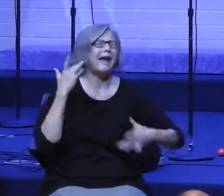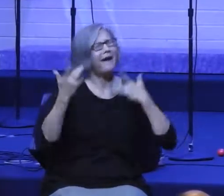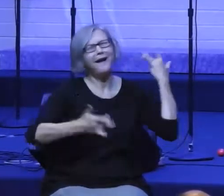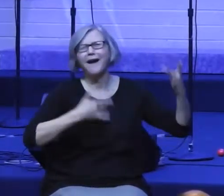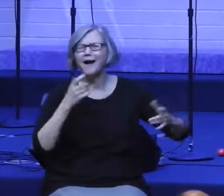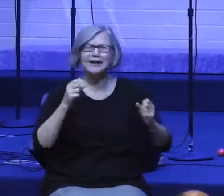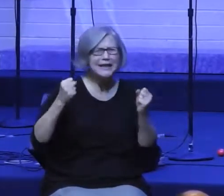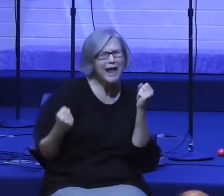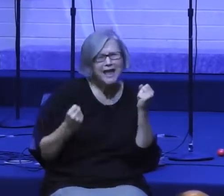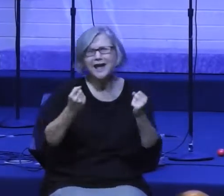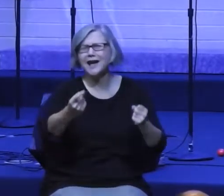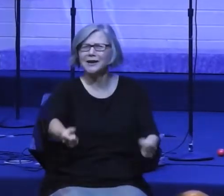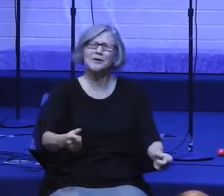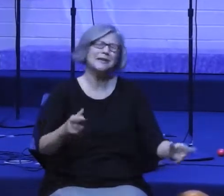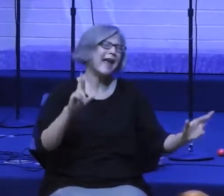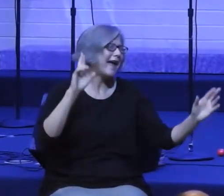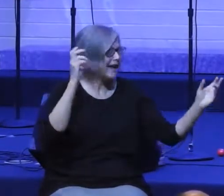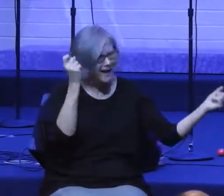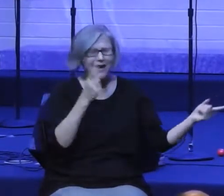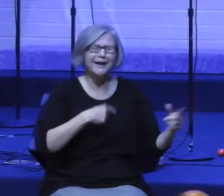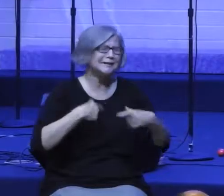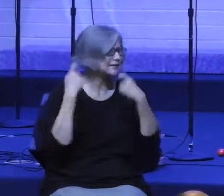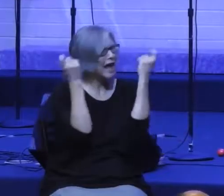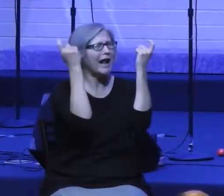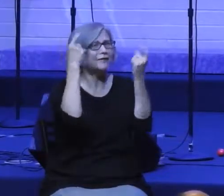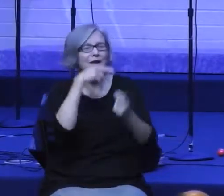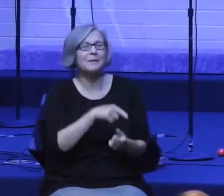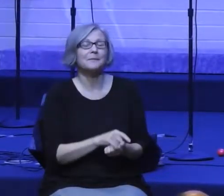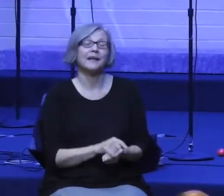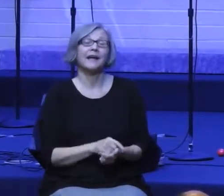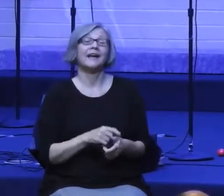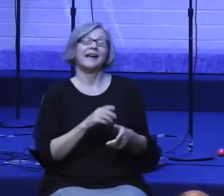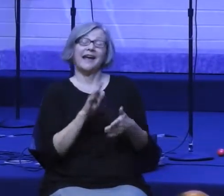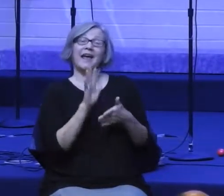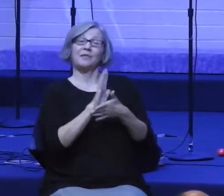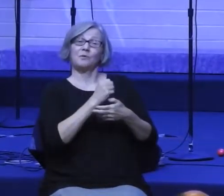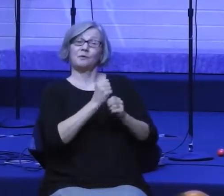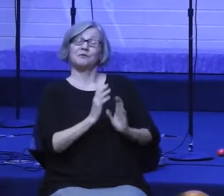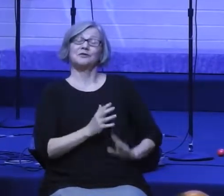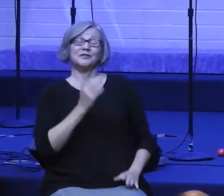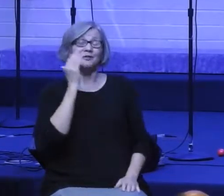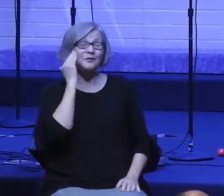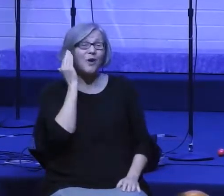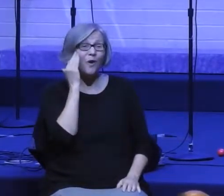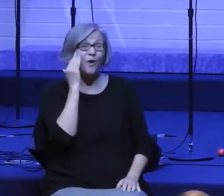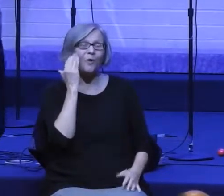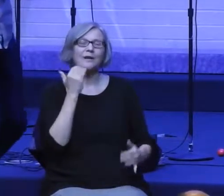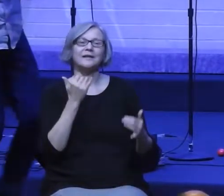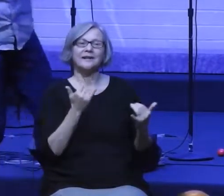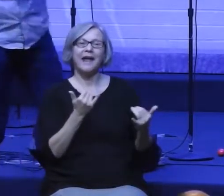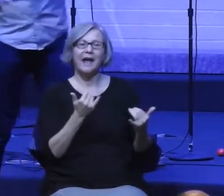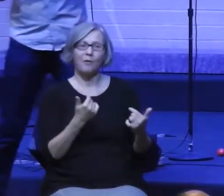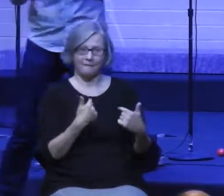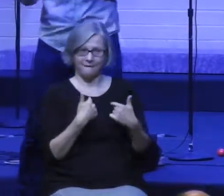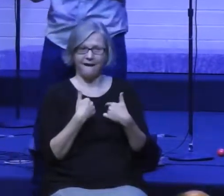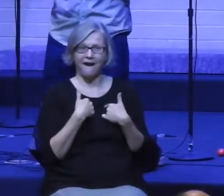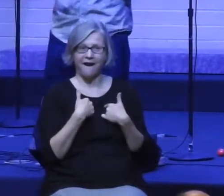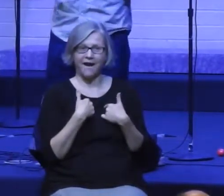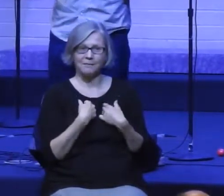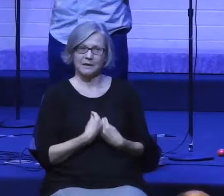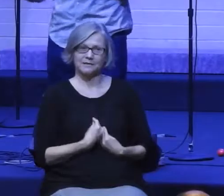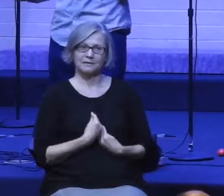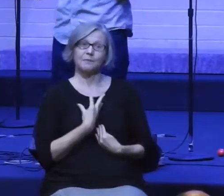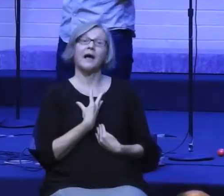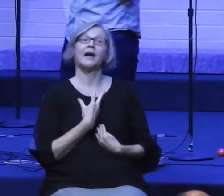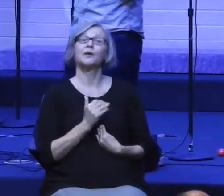didn't quit, Rudy! I love you! And the producers know that now I've been